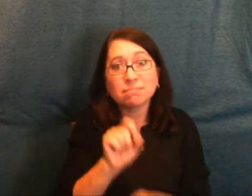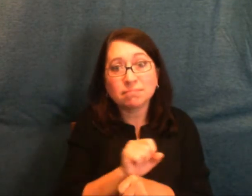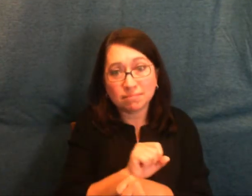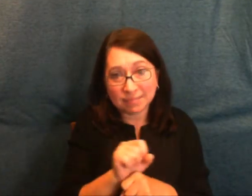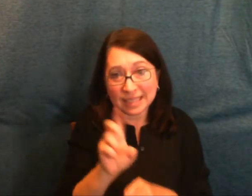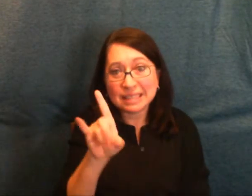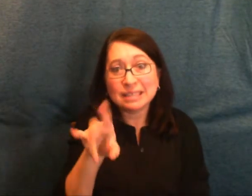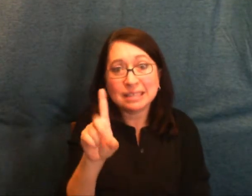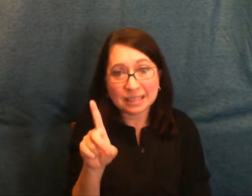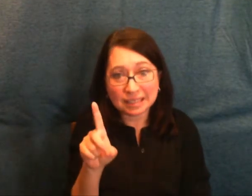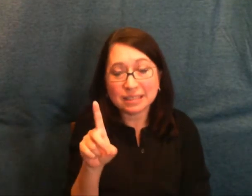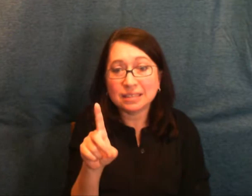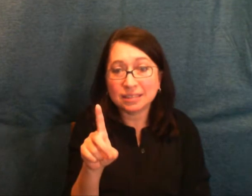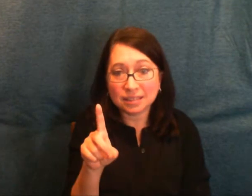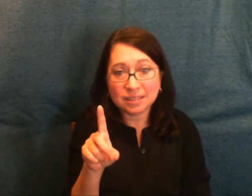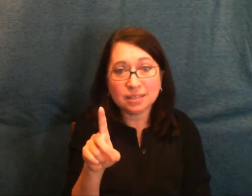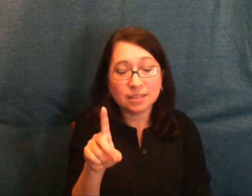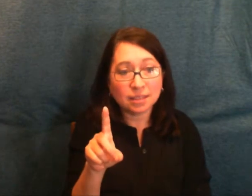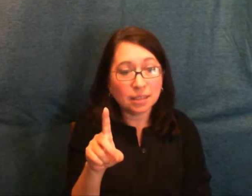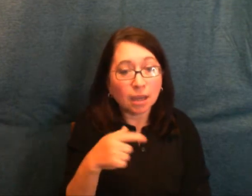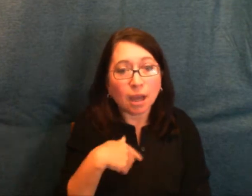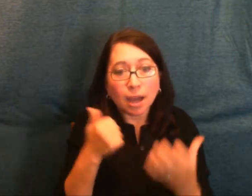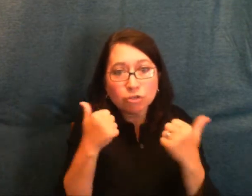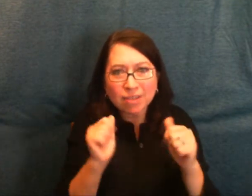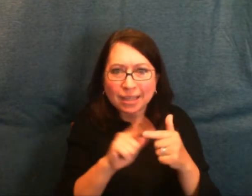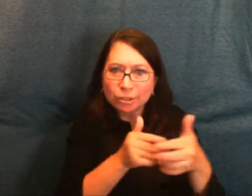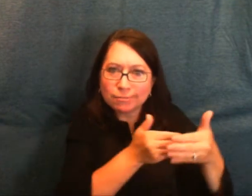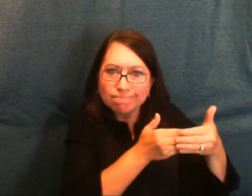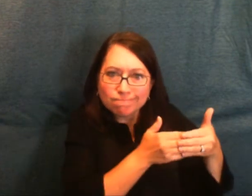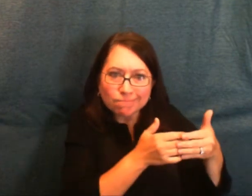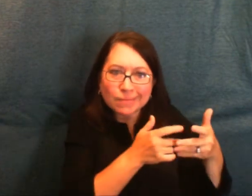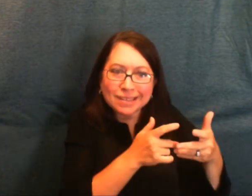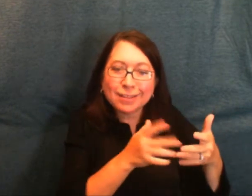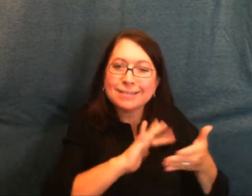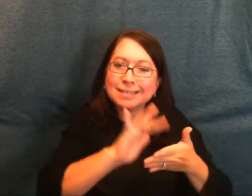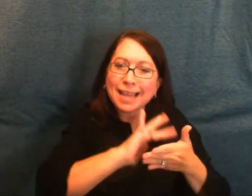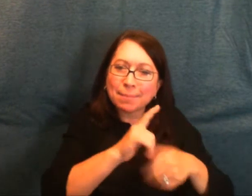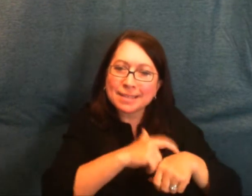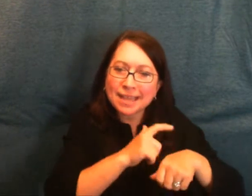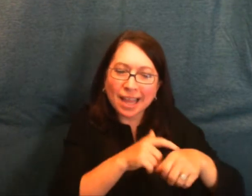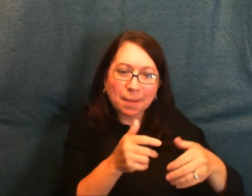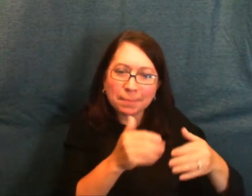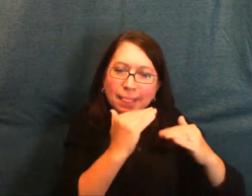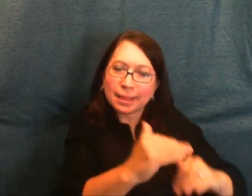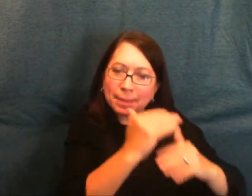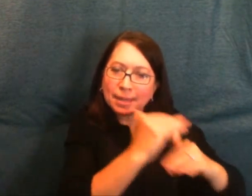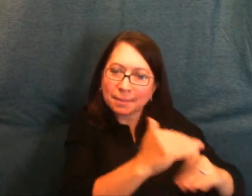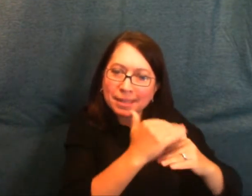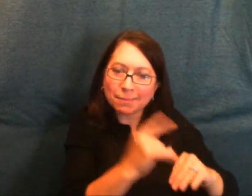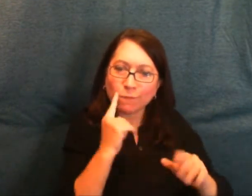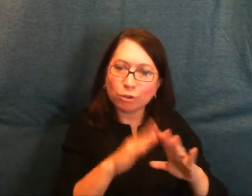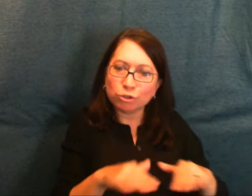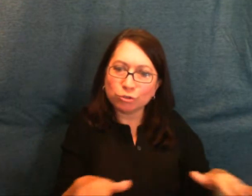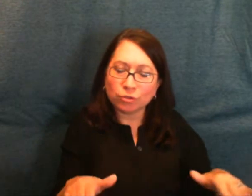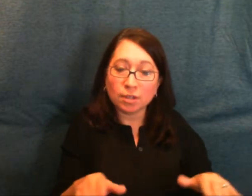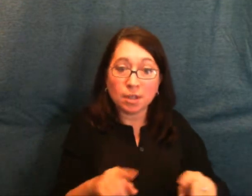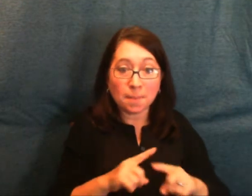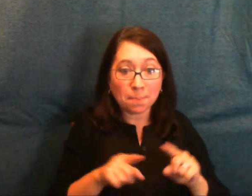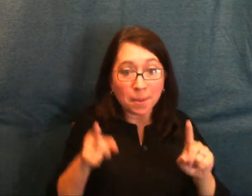It straight up did. Even as much as I try to shelter our children from tablet time, So I guess the whole point that we're trying to get across